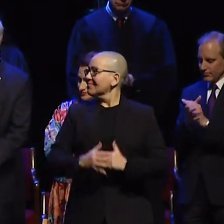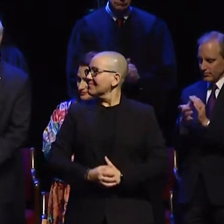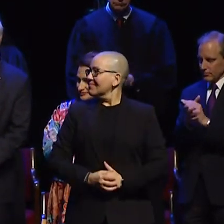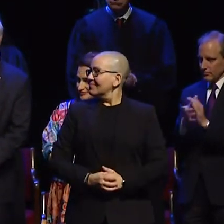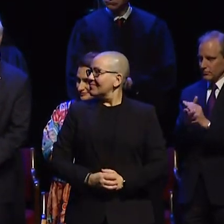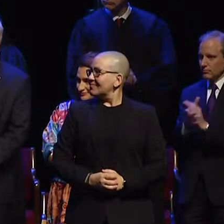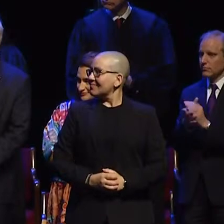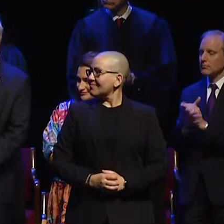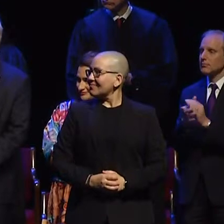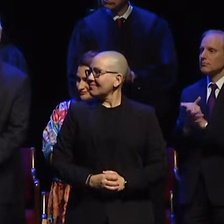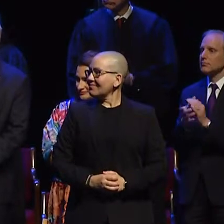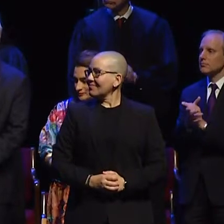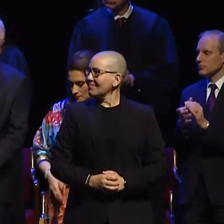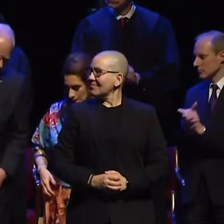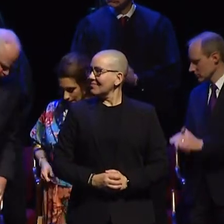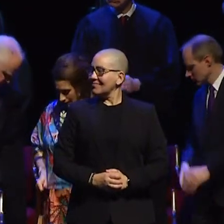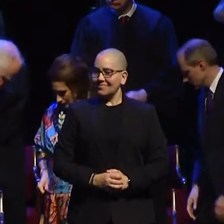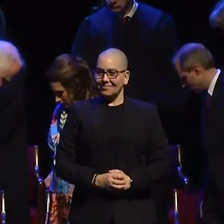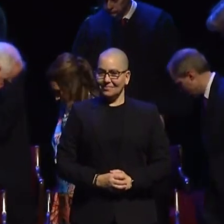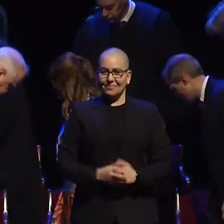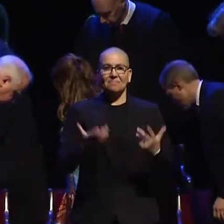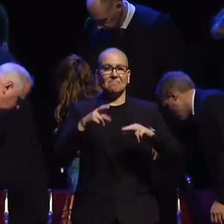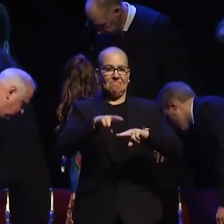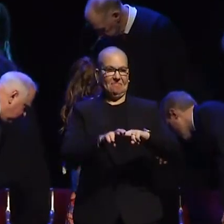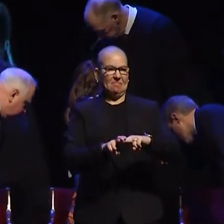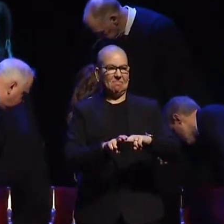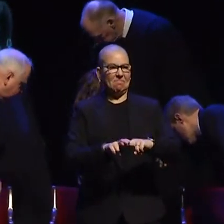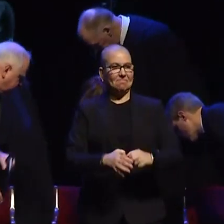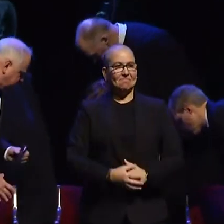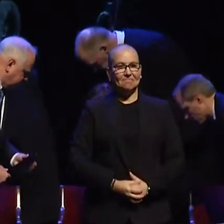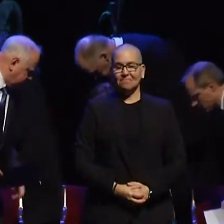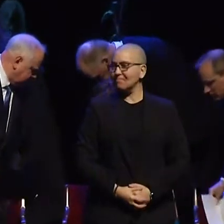Thank you. Please be seated.